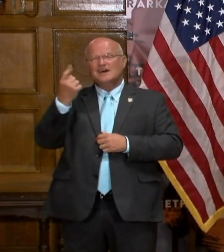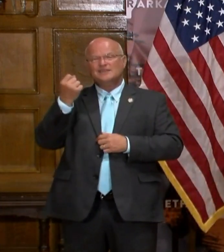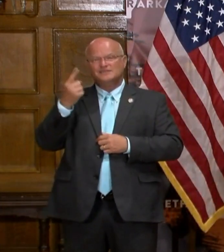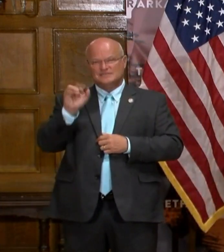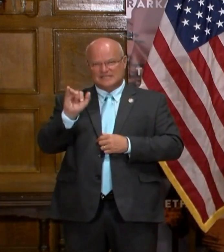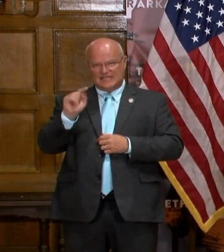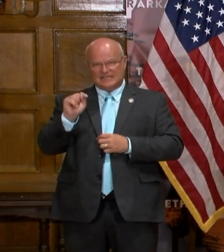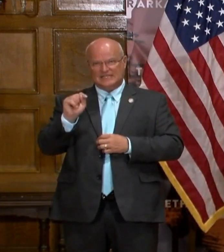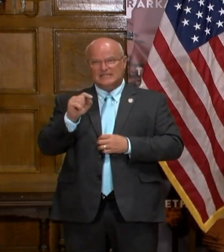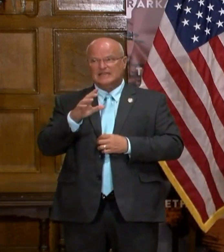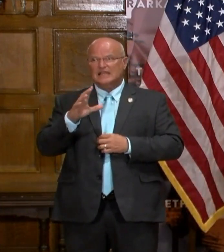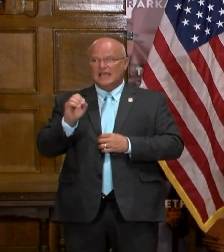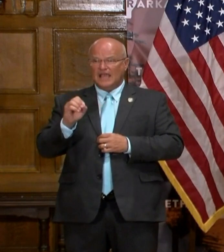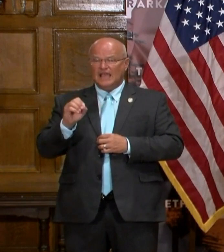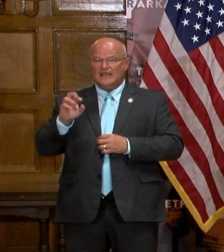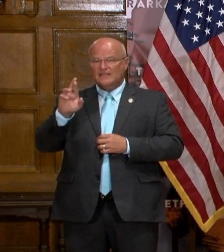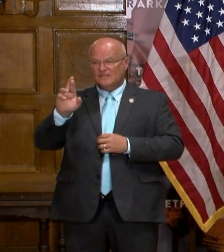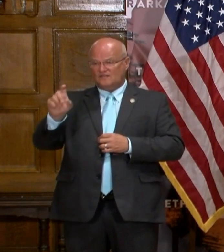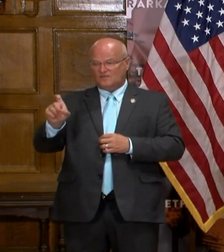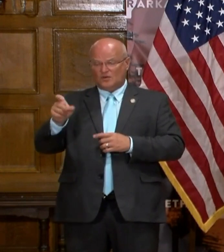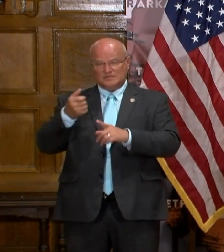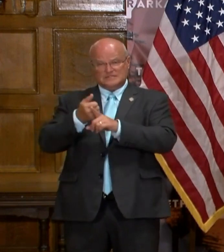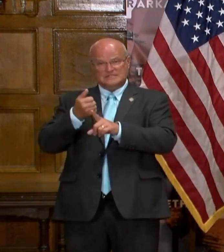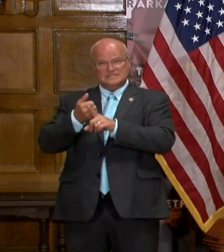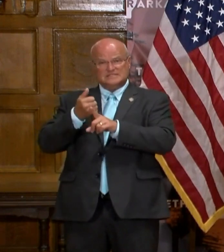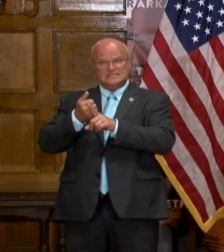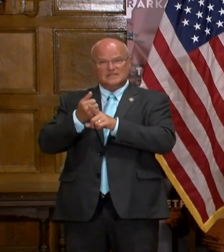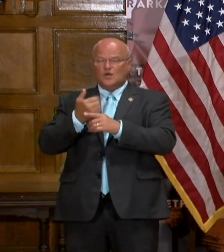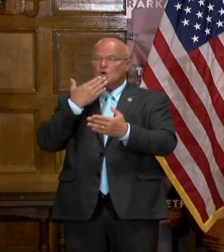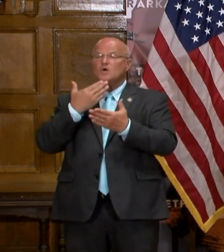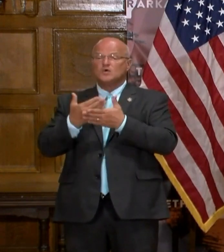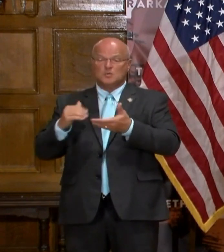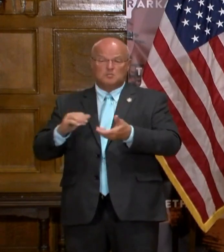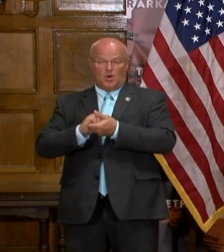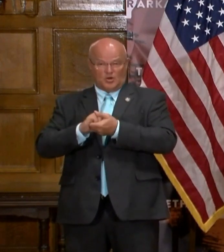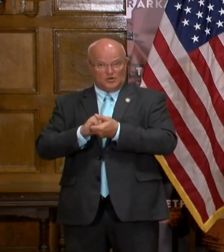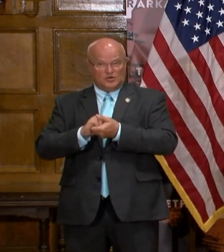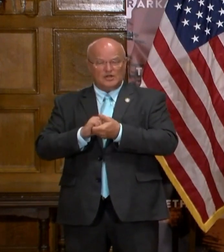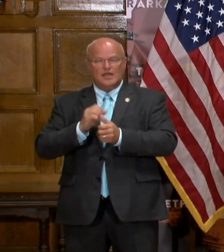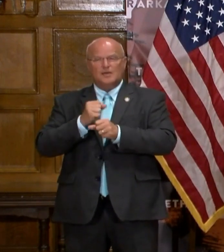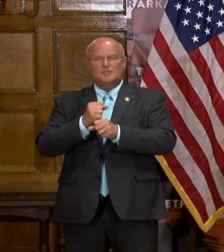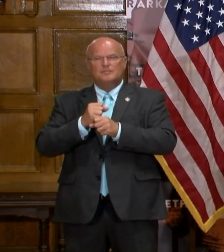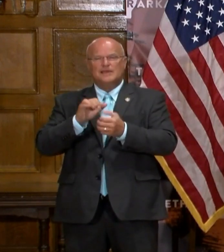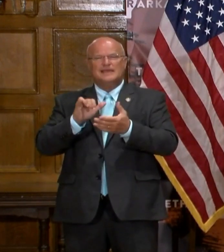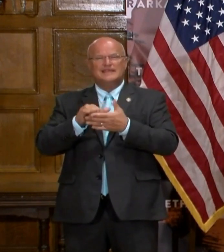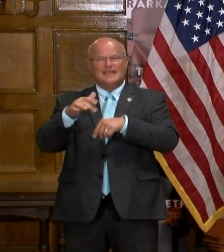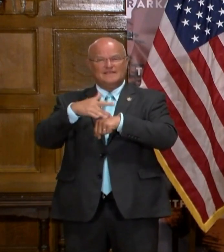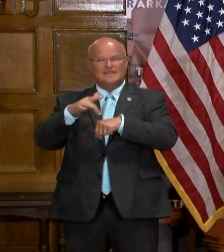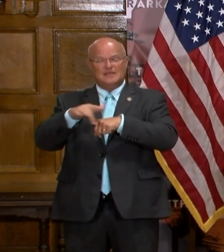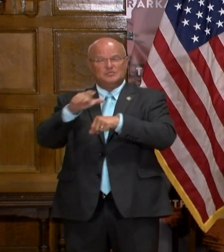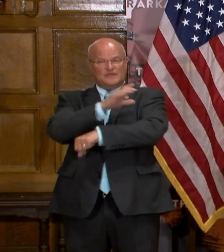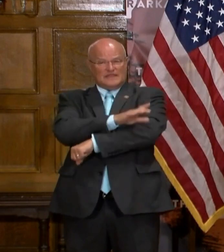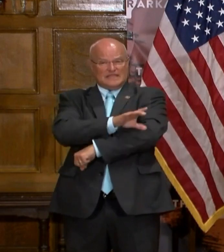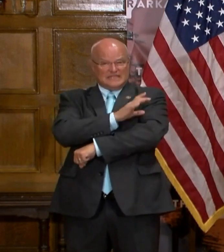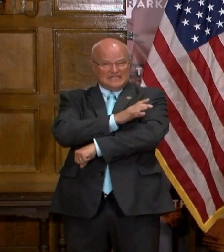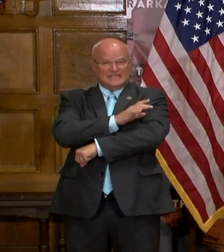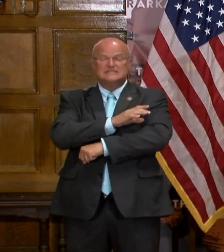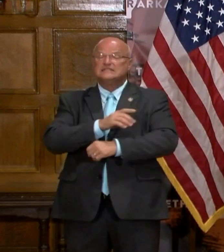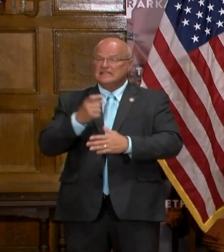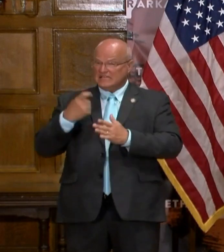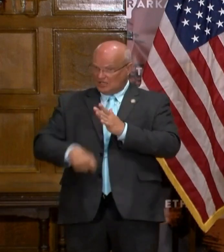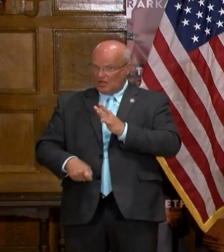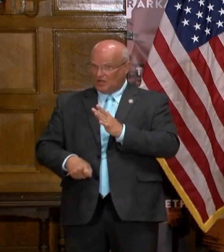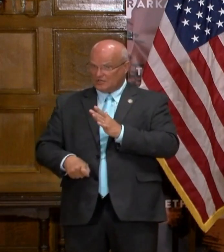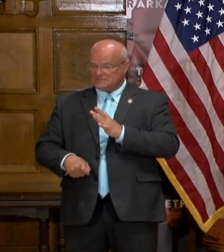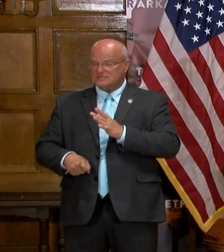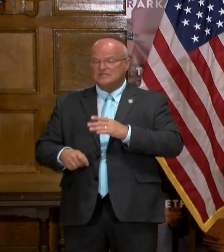it. And the pharmacies have been a good partner in making that available in their clinics. It does